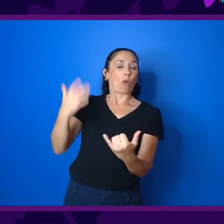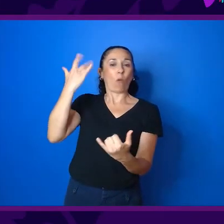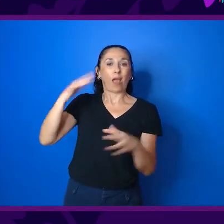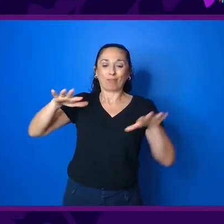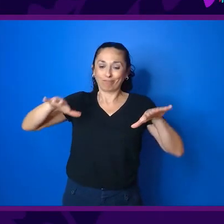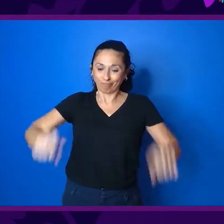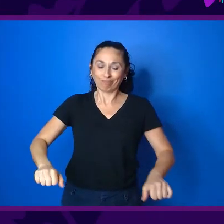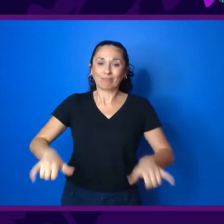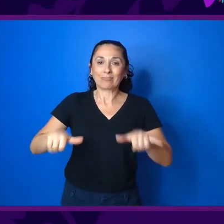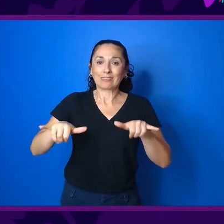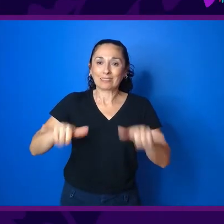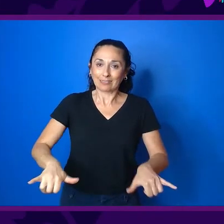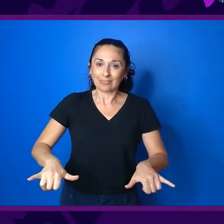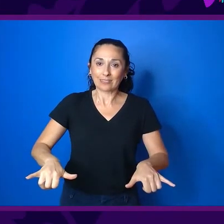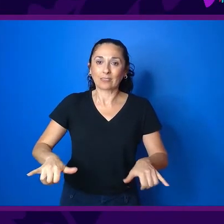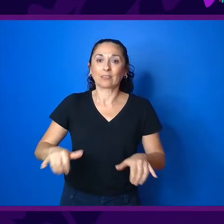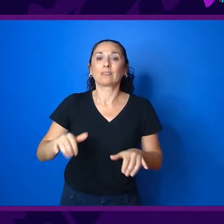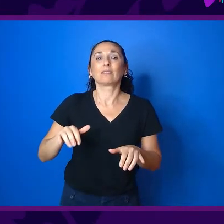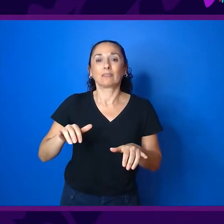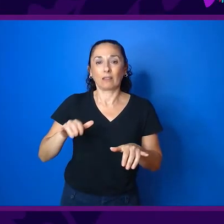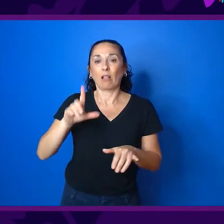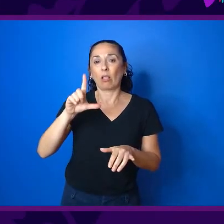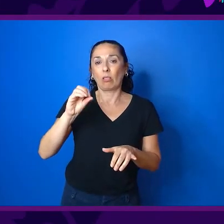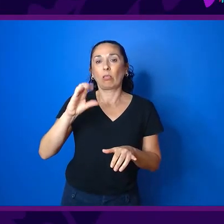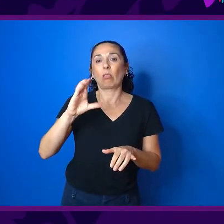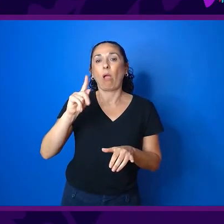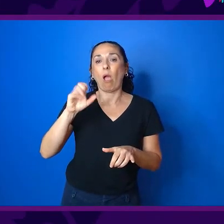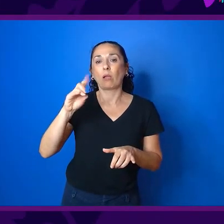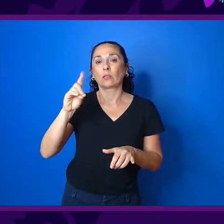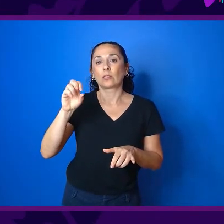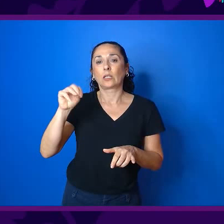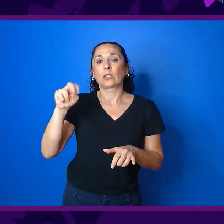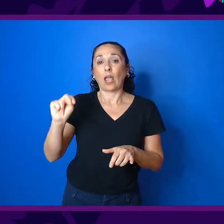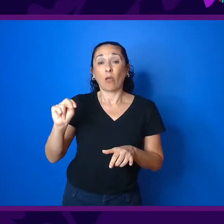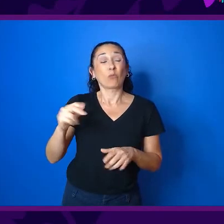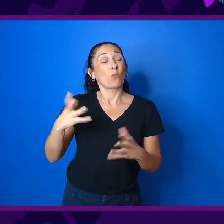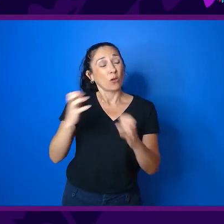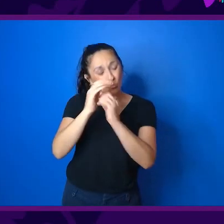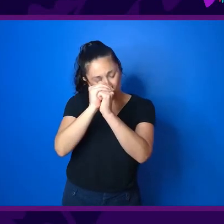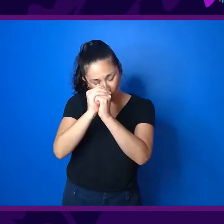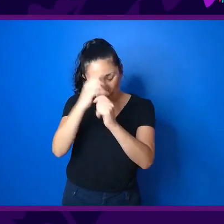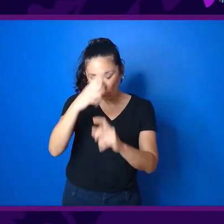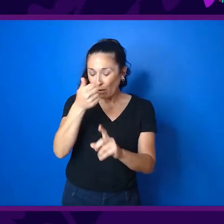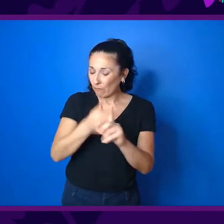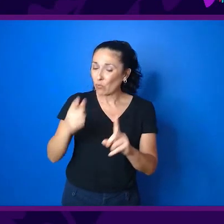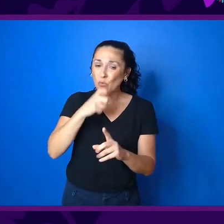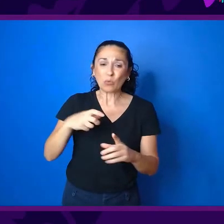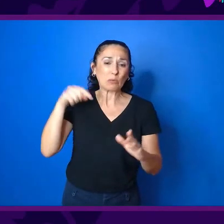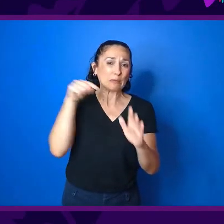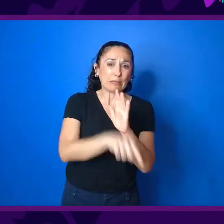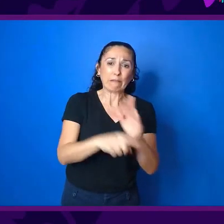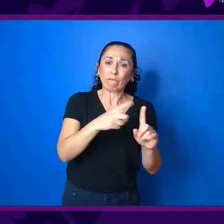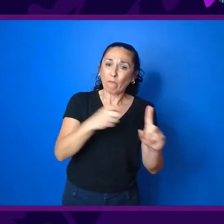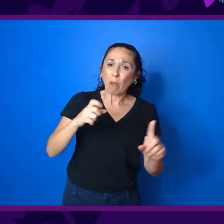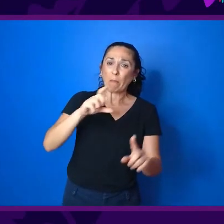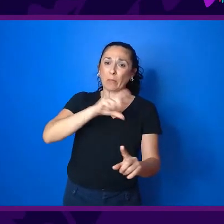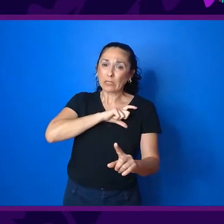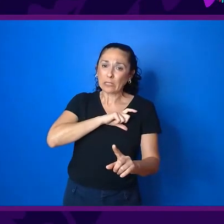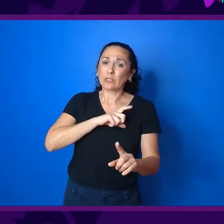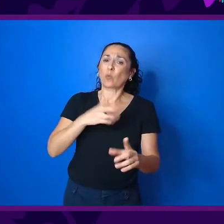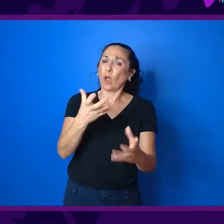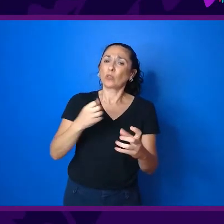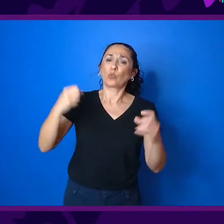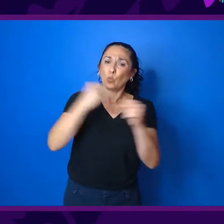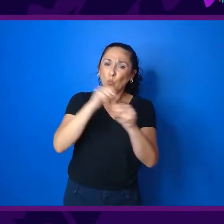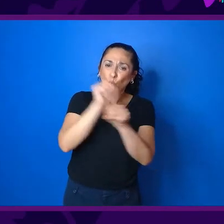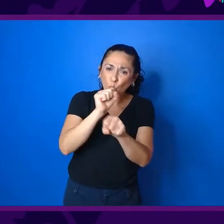want to pray for all the people that have been killed by police. And we have to work very hard to make sure that we can change the policies and the practices